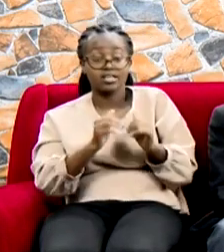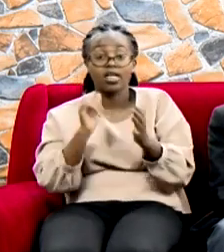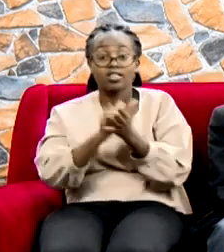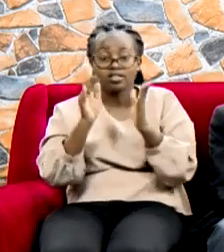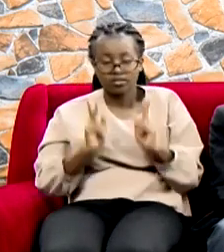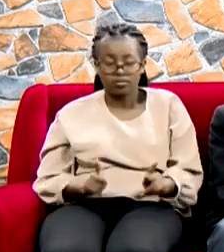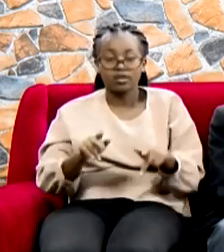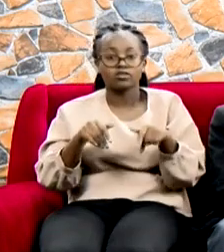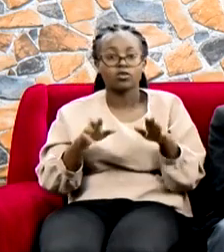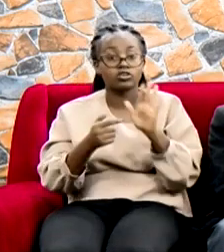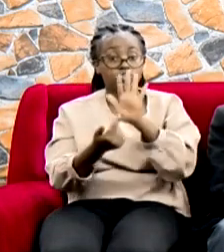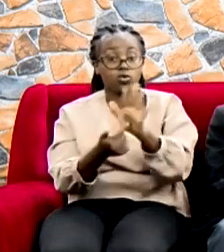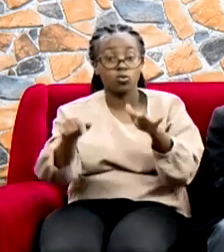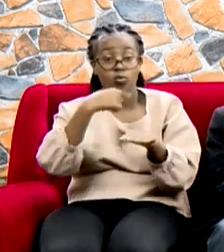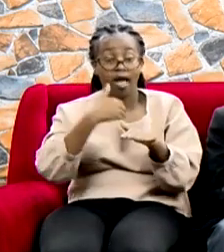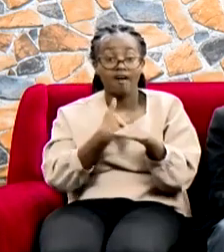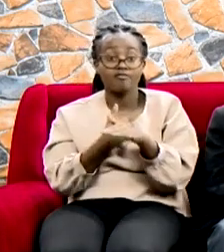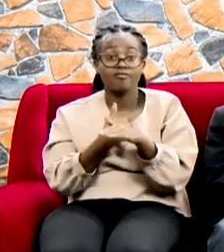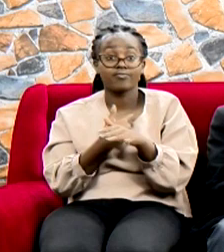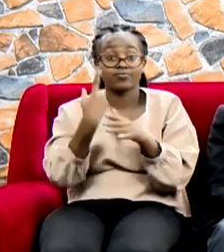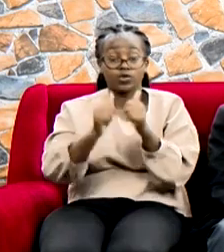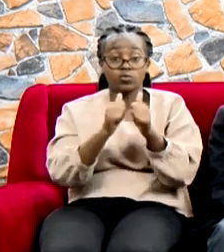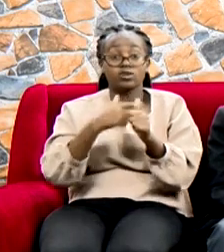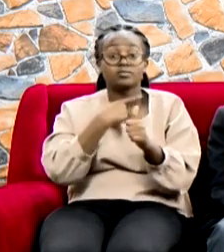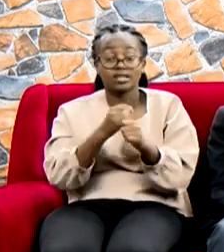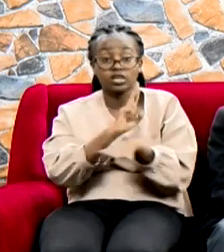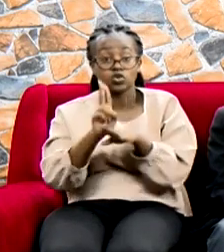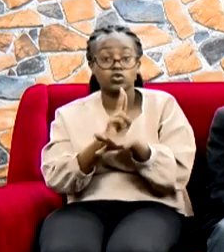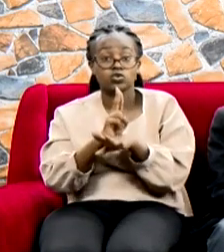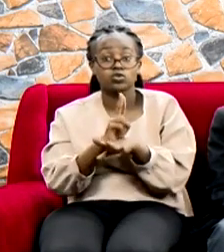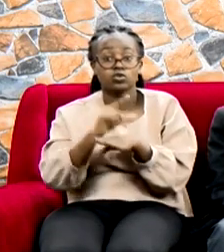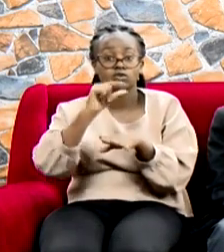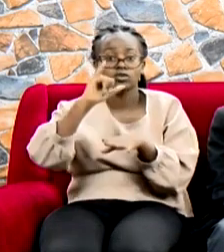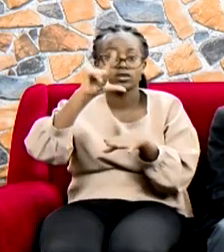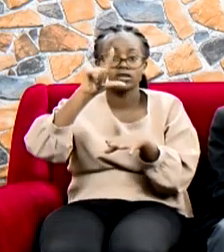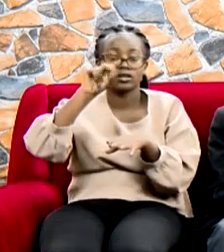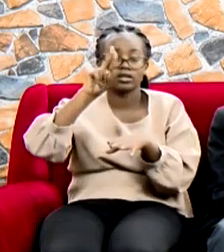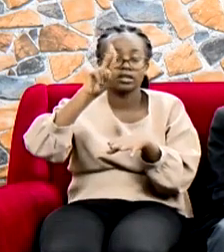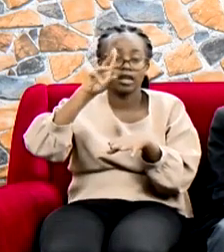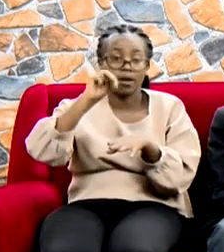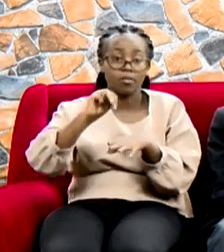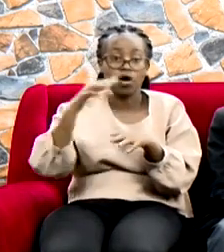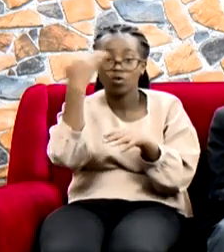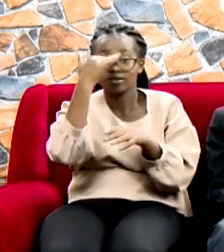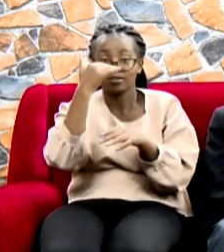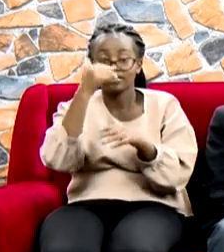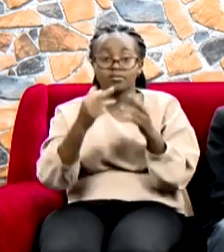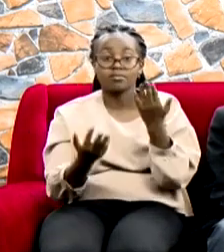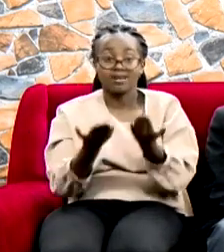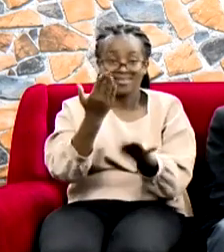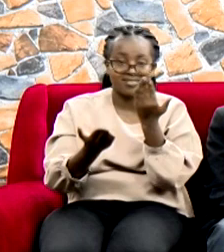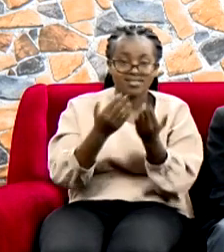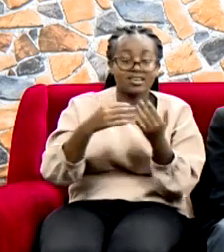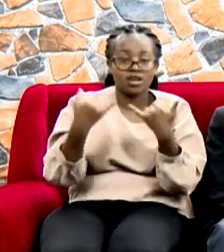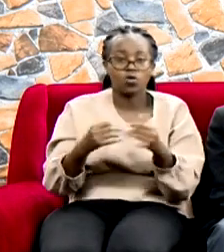presents. So we have like one that I like using is called Gilliam Autism Rating Scale. Currently we're using